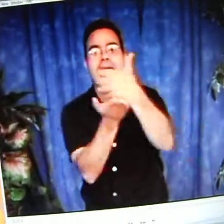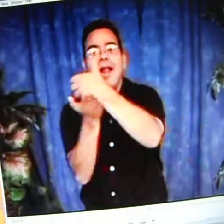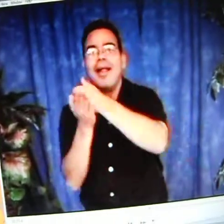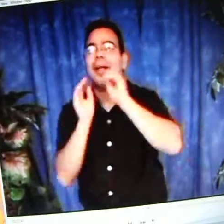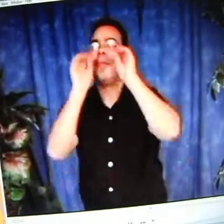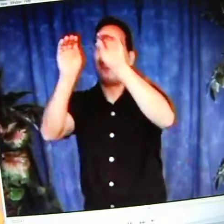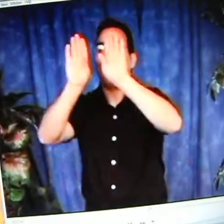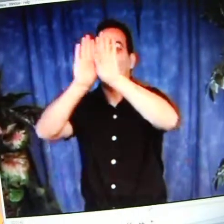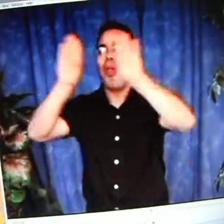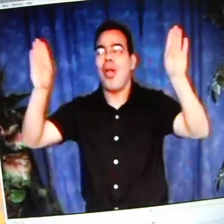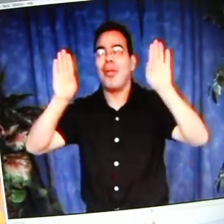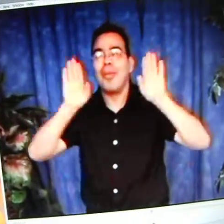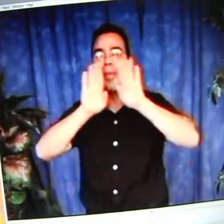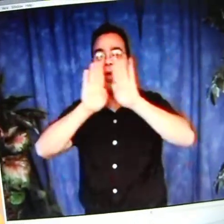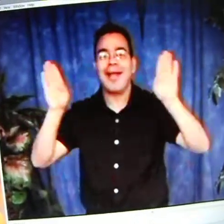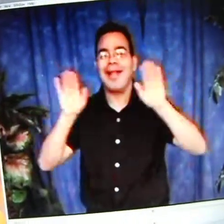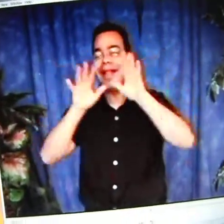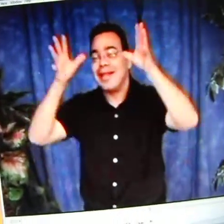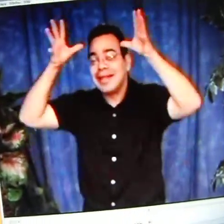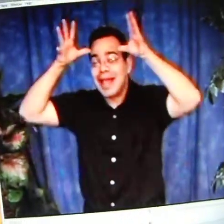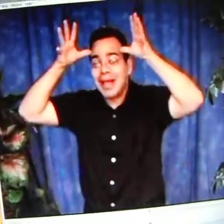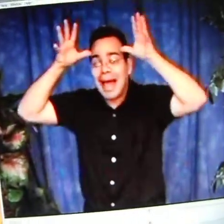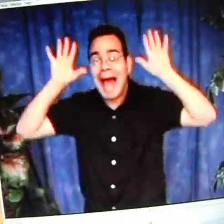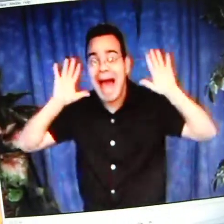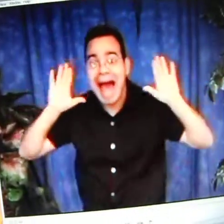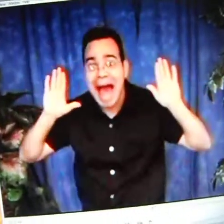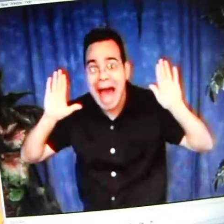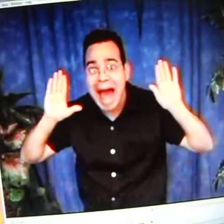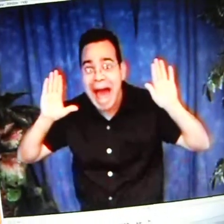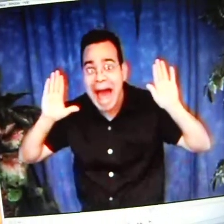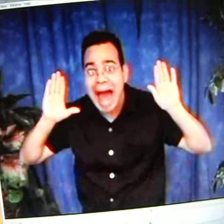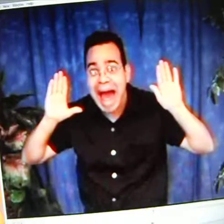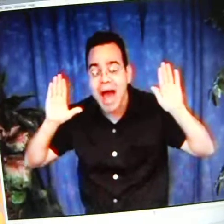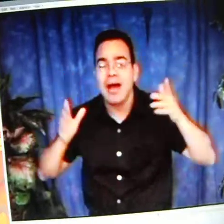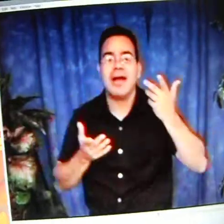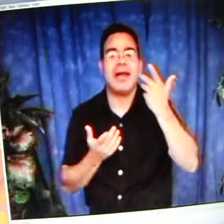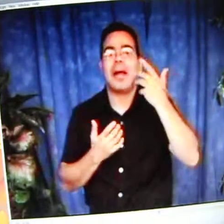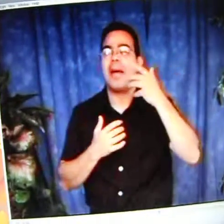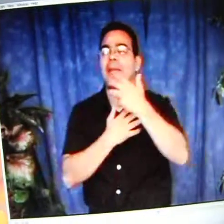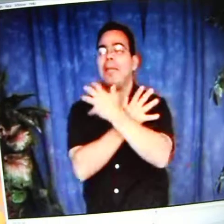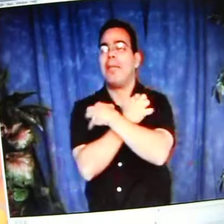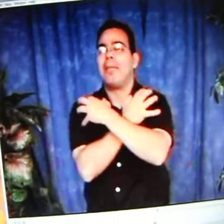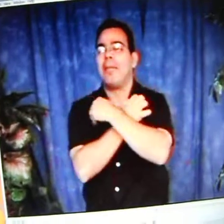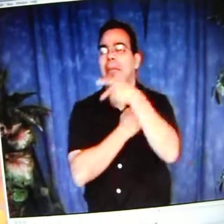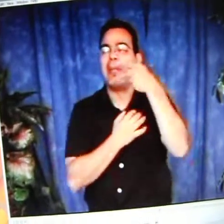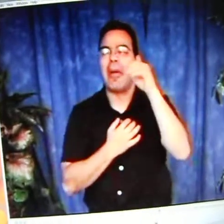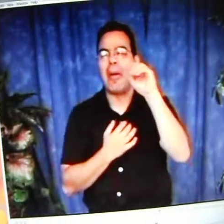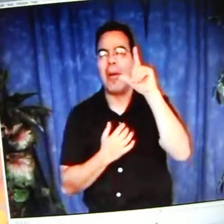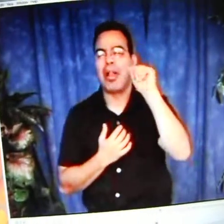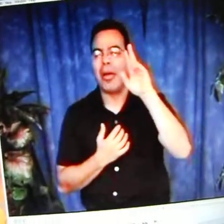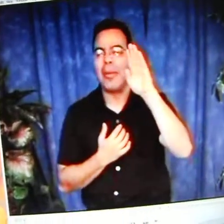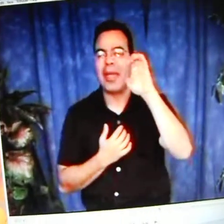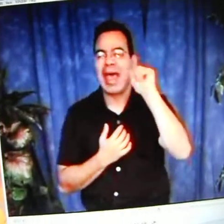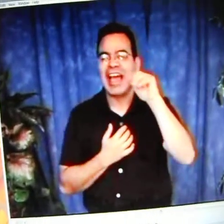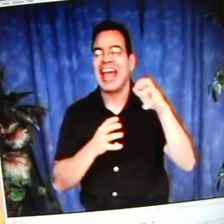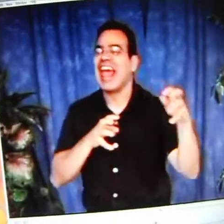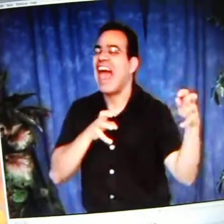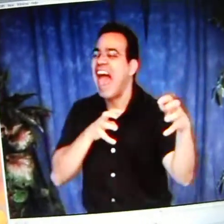Taxidermy, how people collect different animals, like maybe, the head of a deer with the antlers, and maybe a